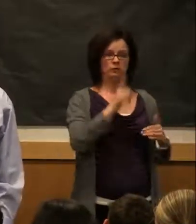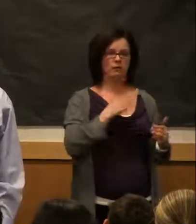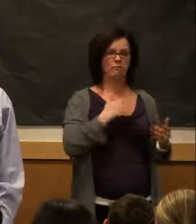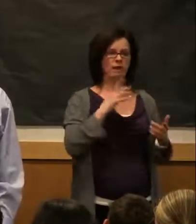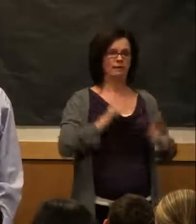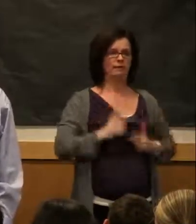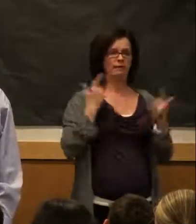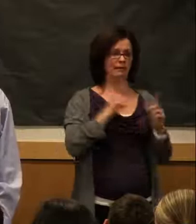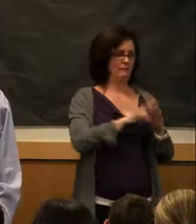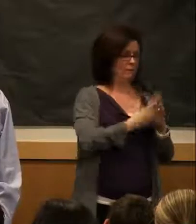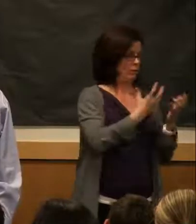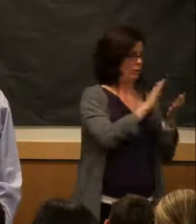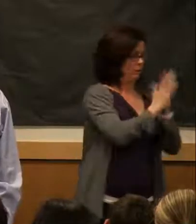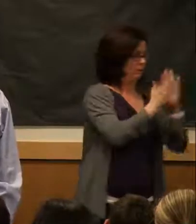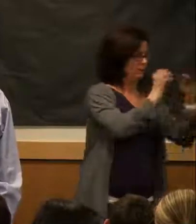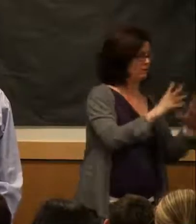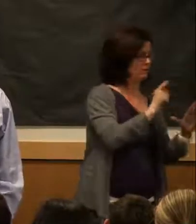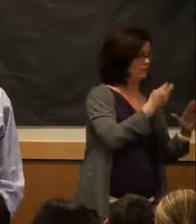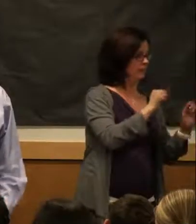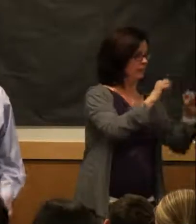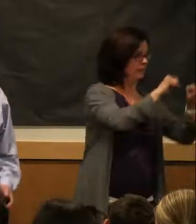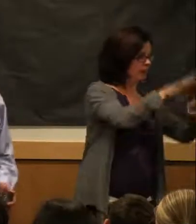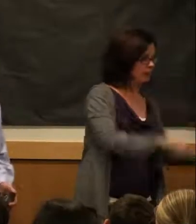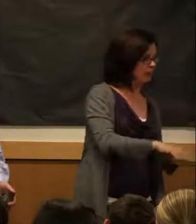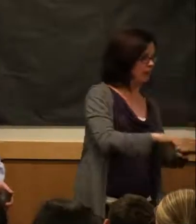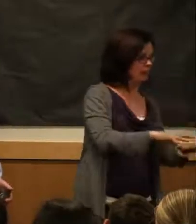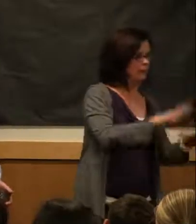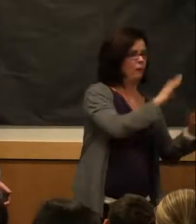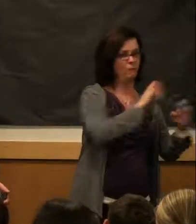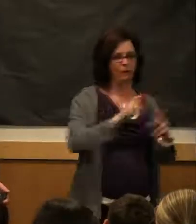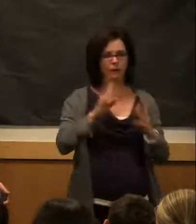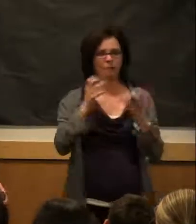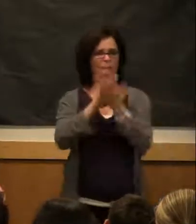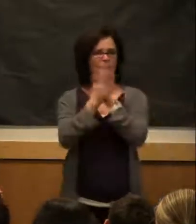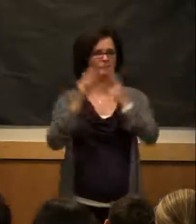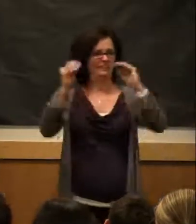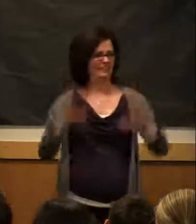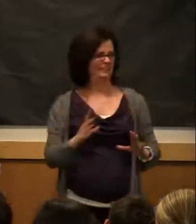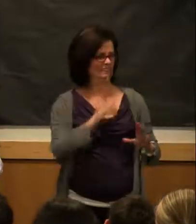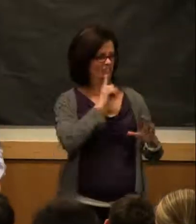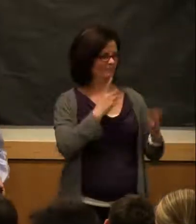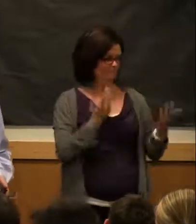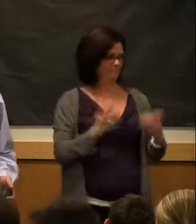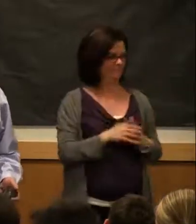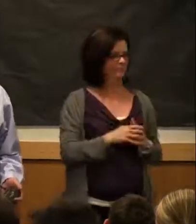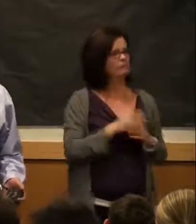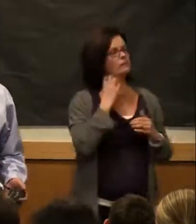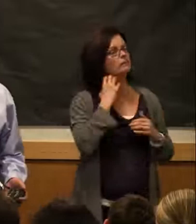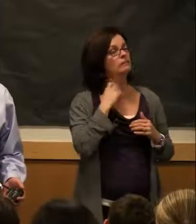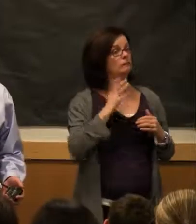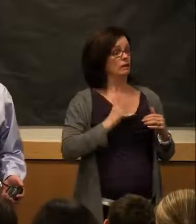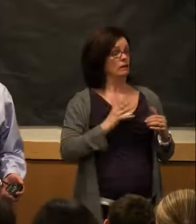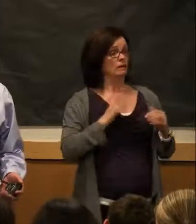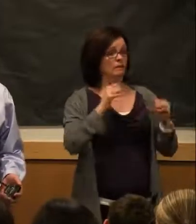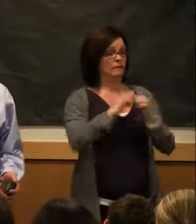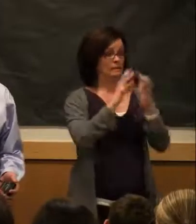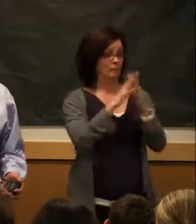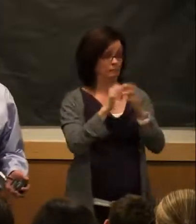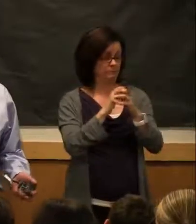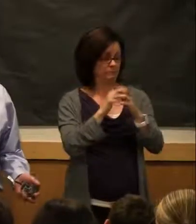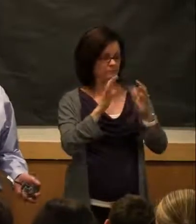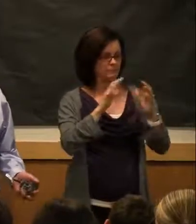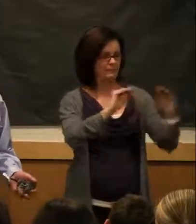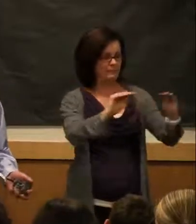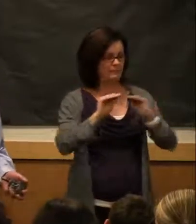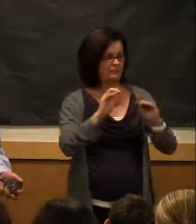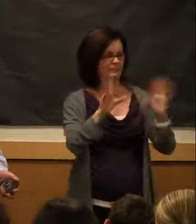I get to do the things that I always wanted to do. And you know what is even cooler is that when I put these seminars on, I get to